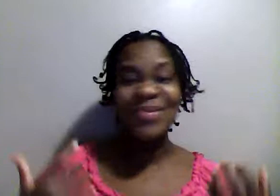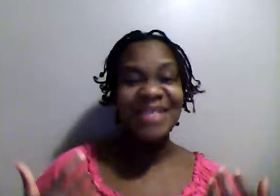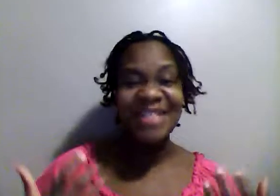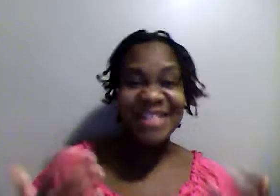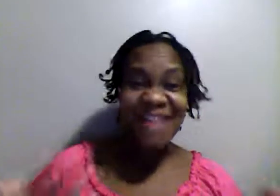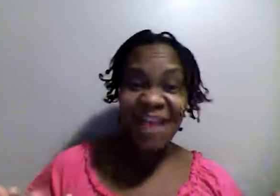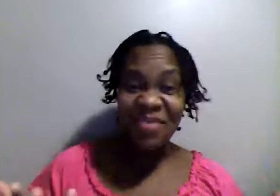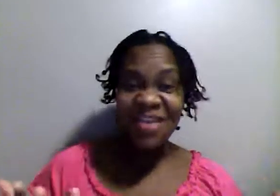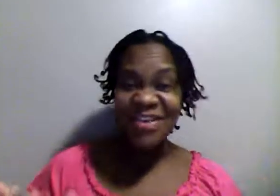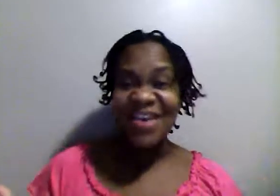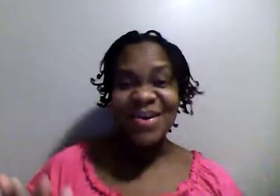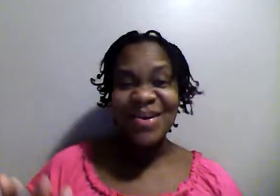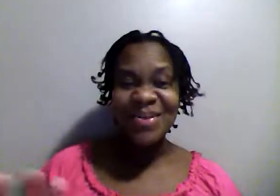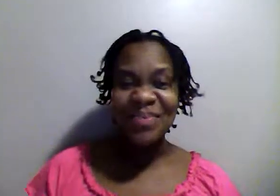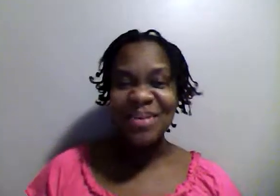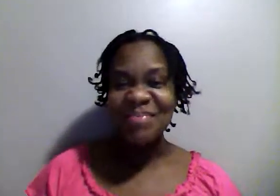it in sandwich. So pretty much